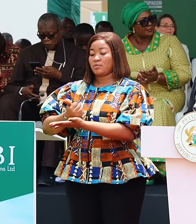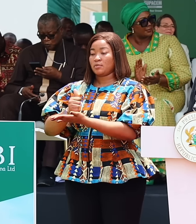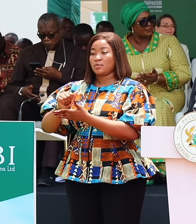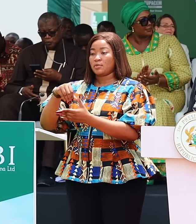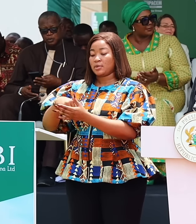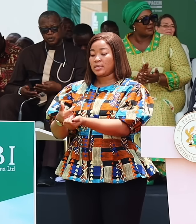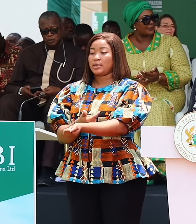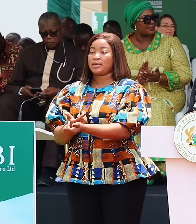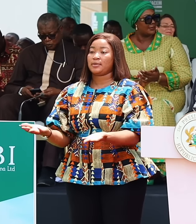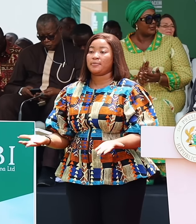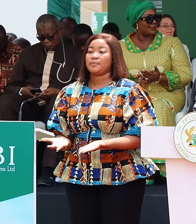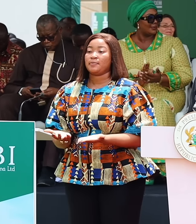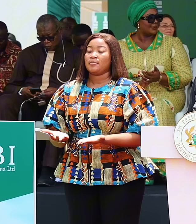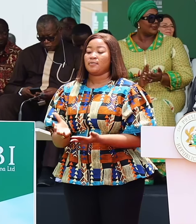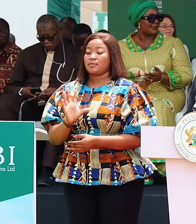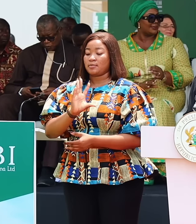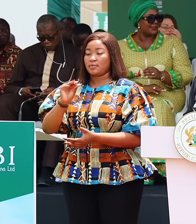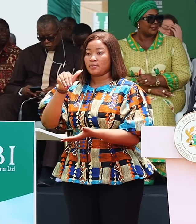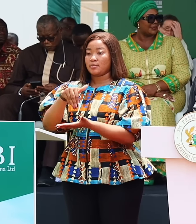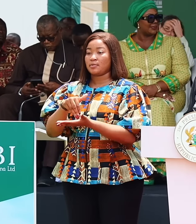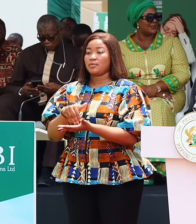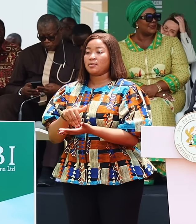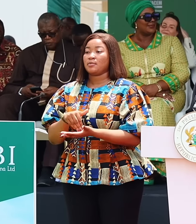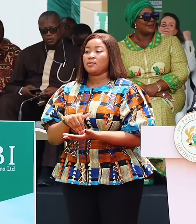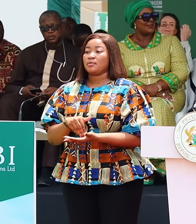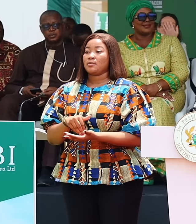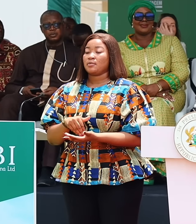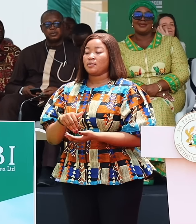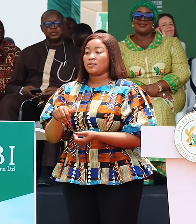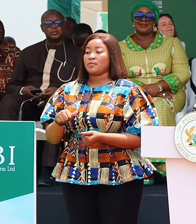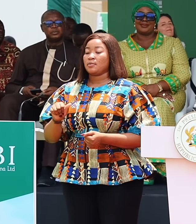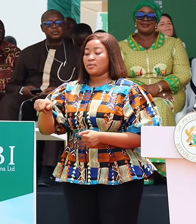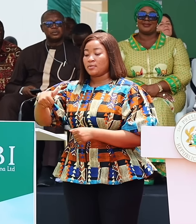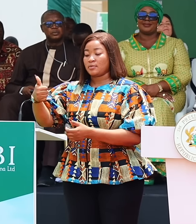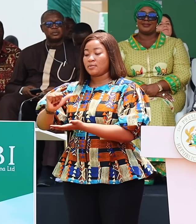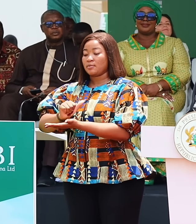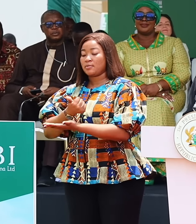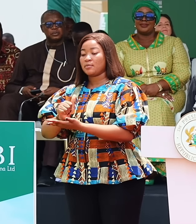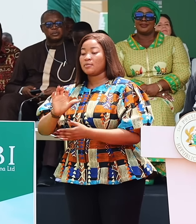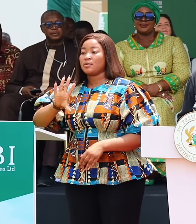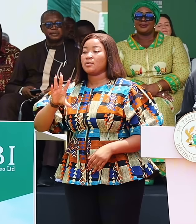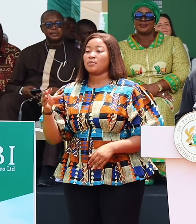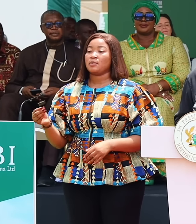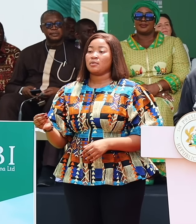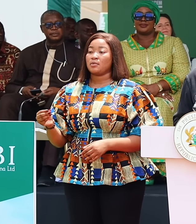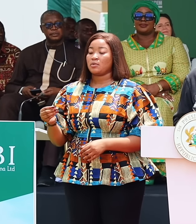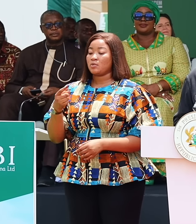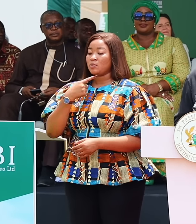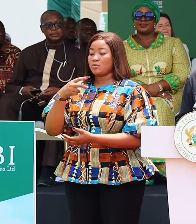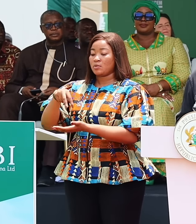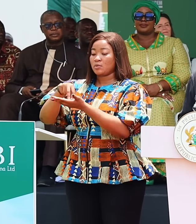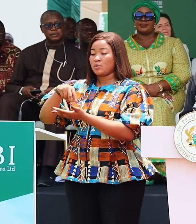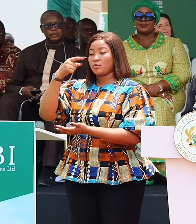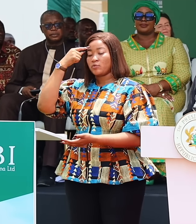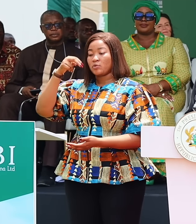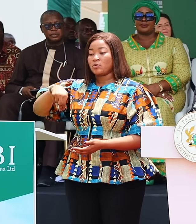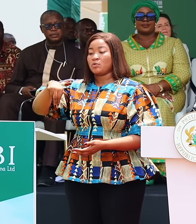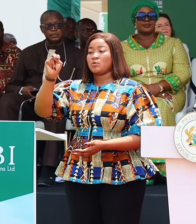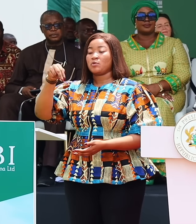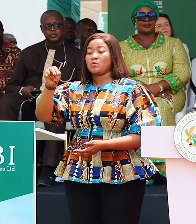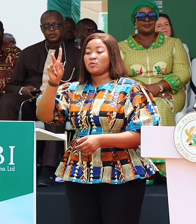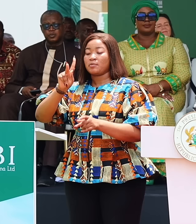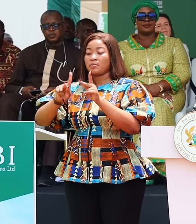ambassador in Ghana, and also the Norwegian ambassador and the representative of North Fund who are